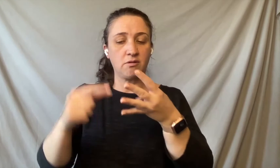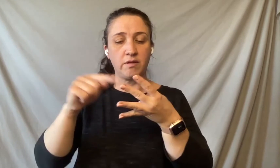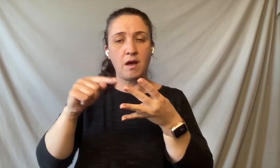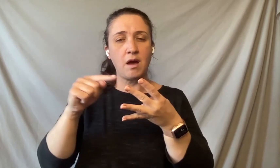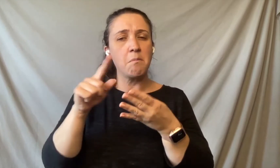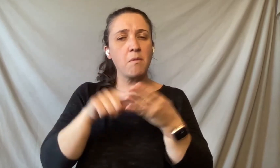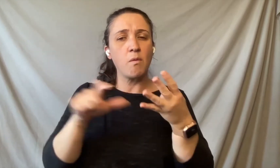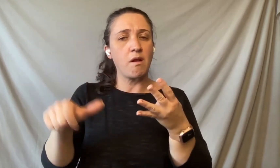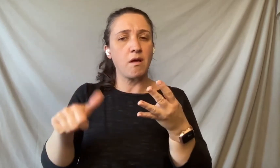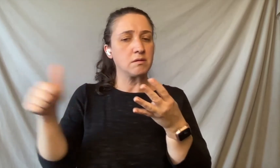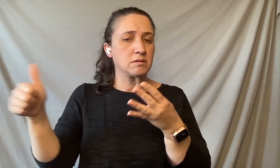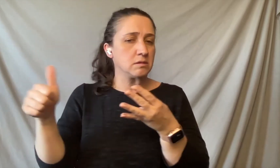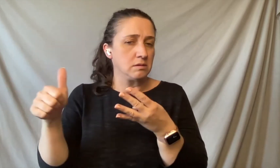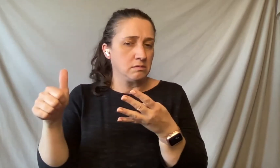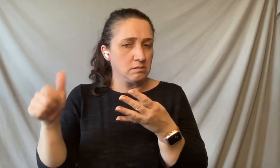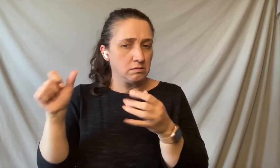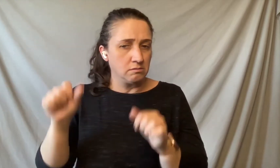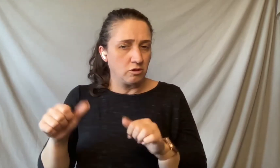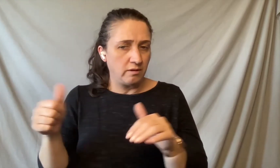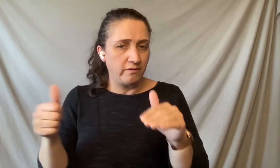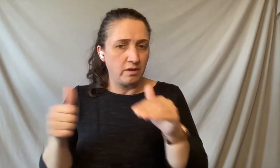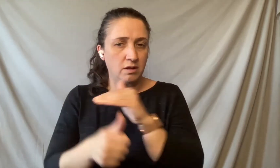see fitting under that?